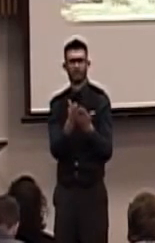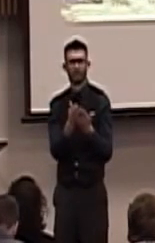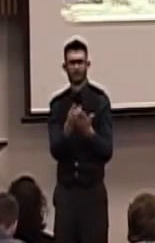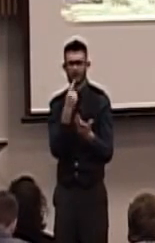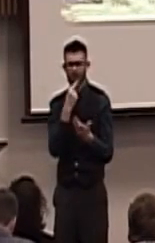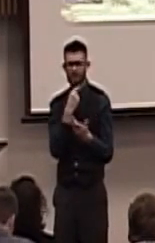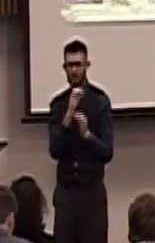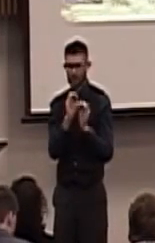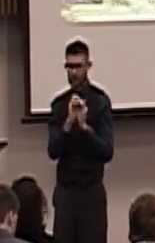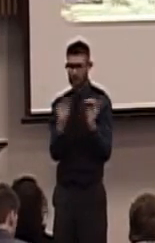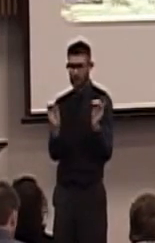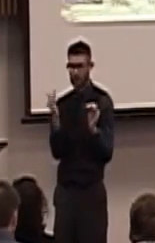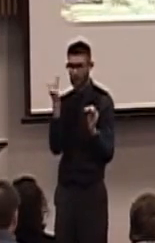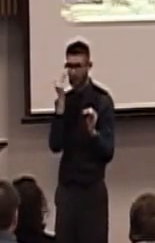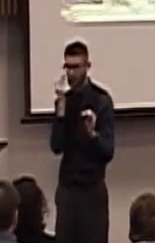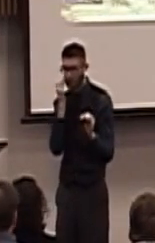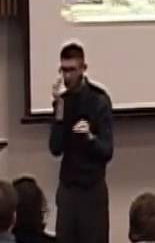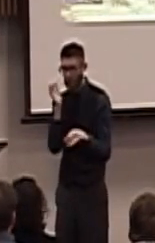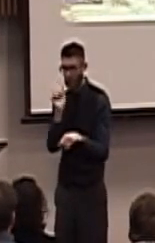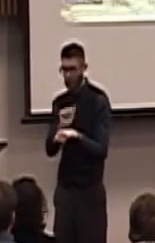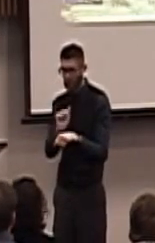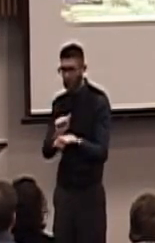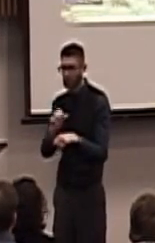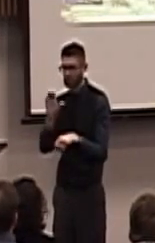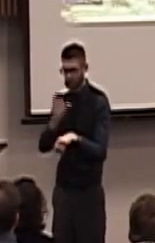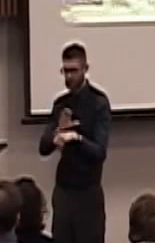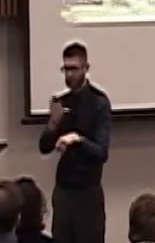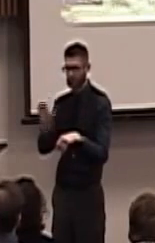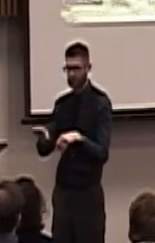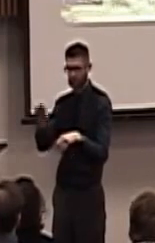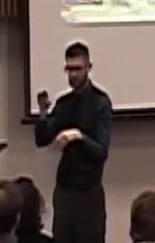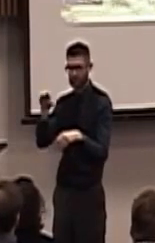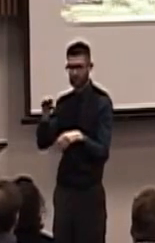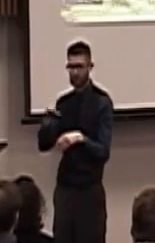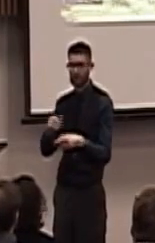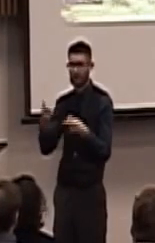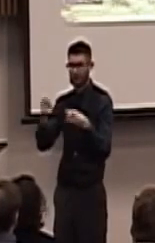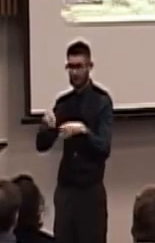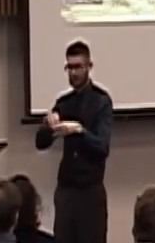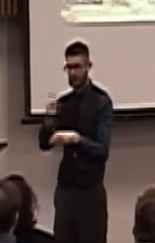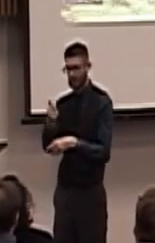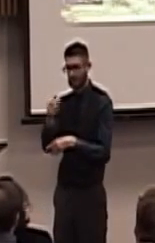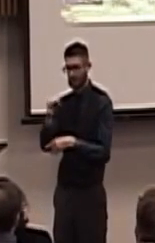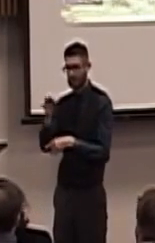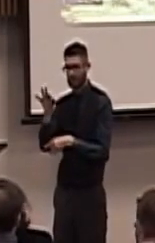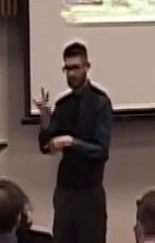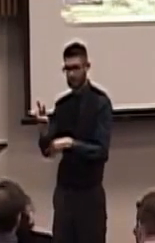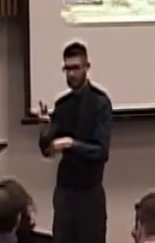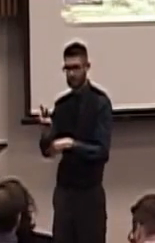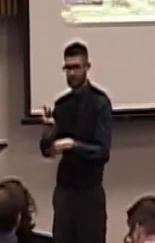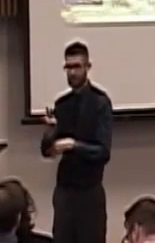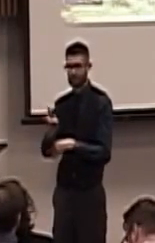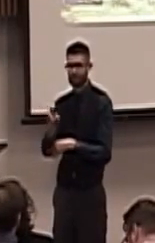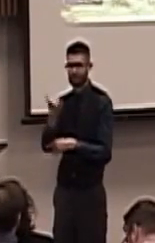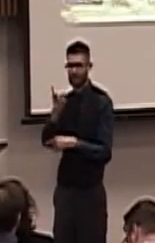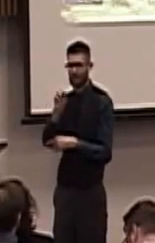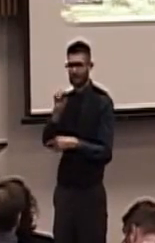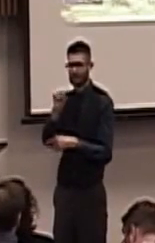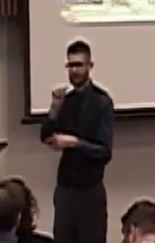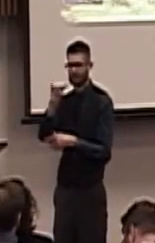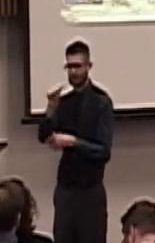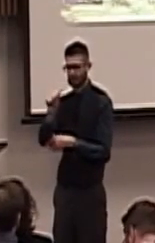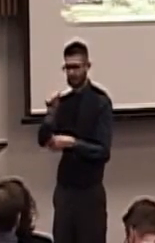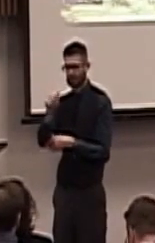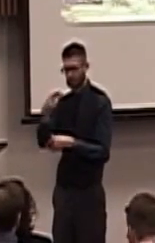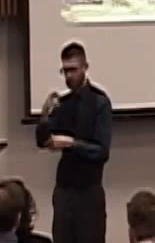no known work of the Church of Christ. In 97, Isaiah Jackson graduated from Sunset and began to